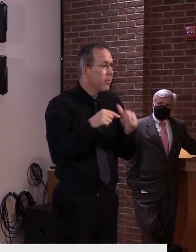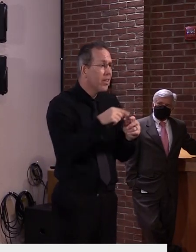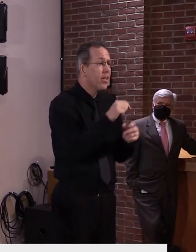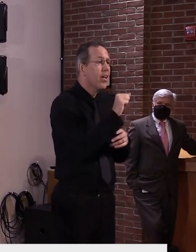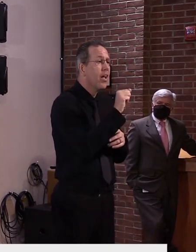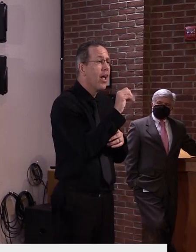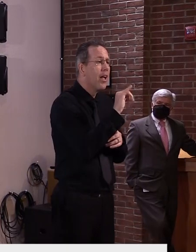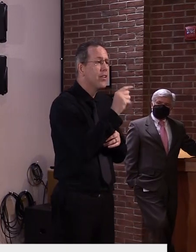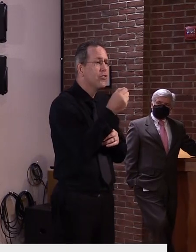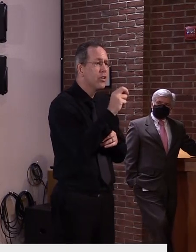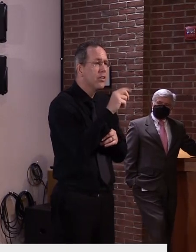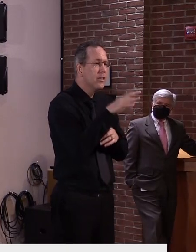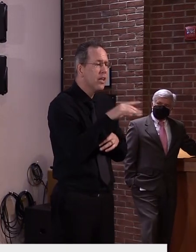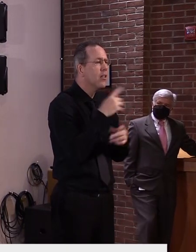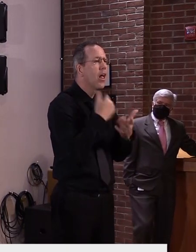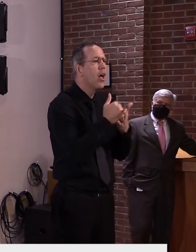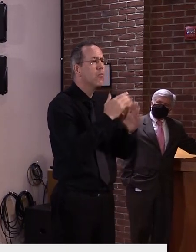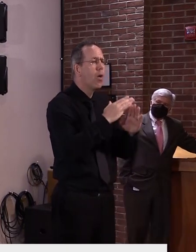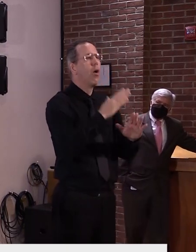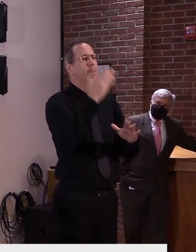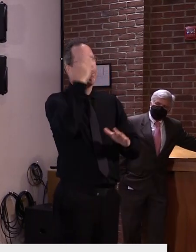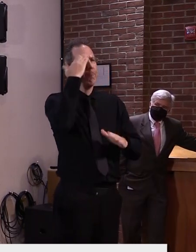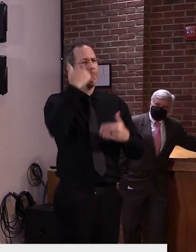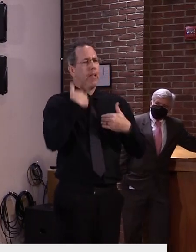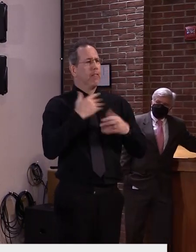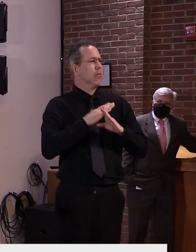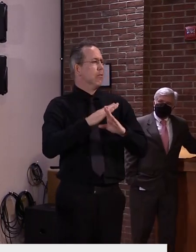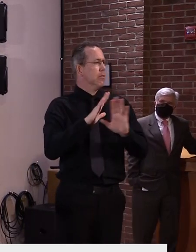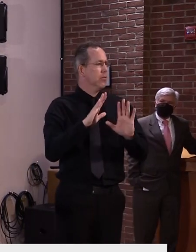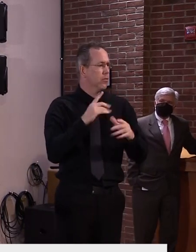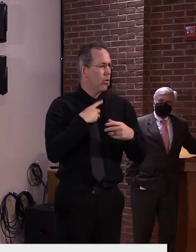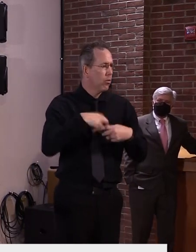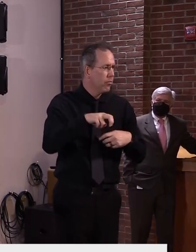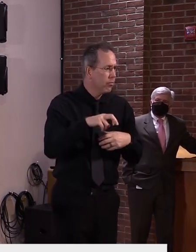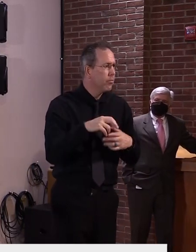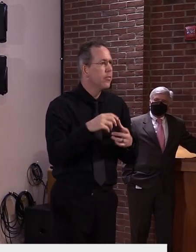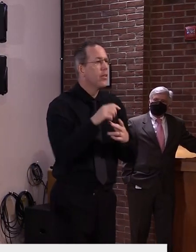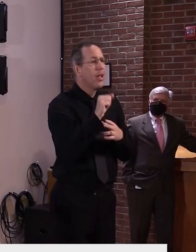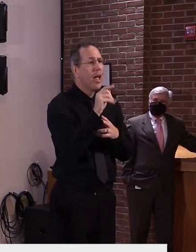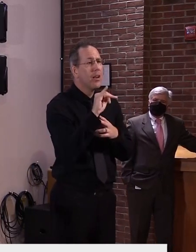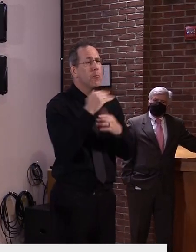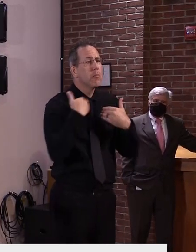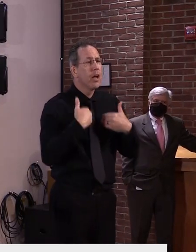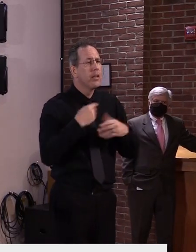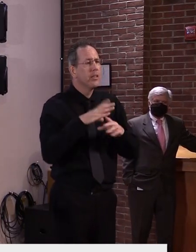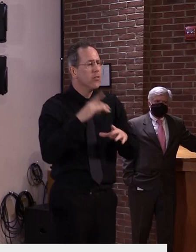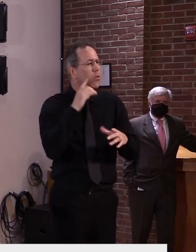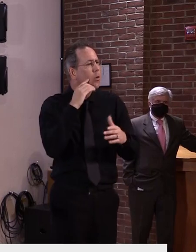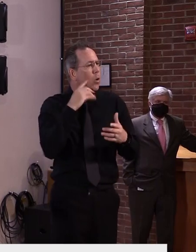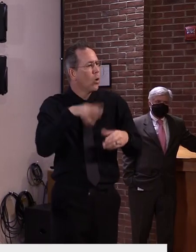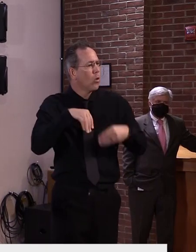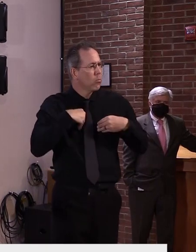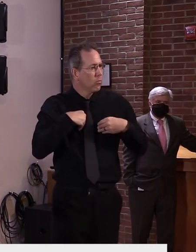very selective but important use for this test. Does that cover pretty much what you asked?